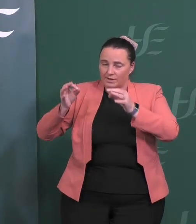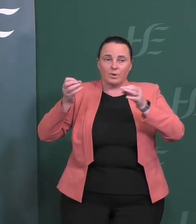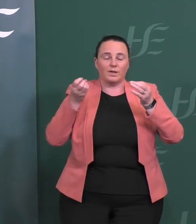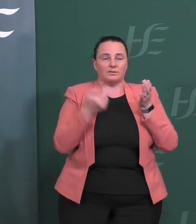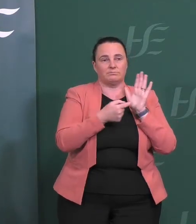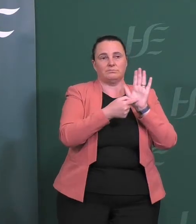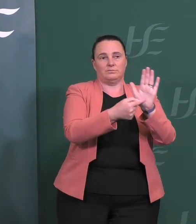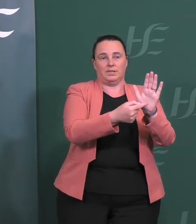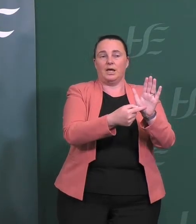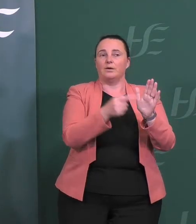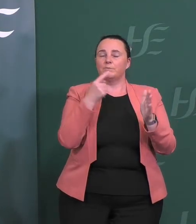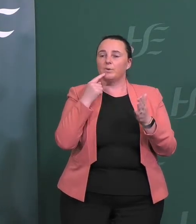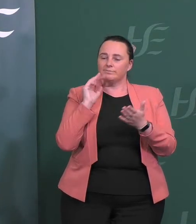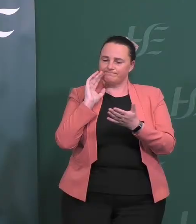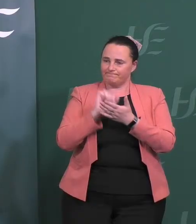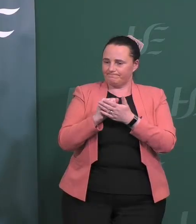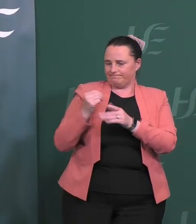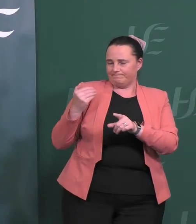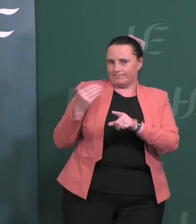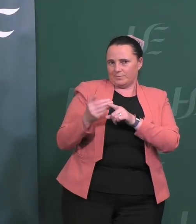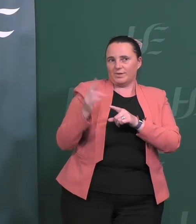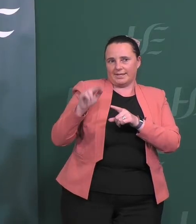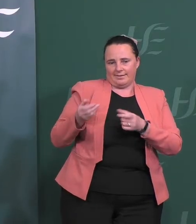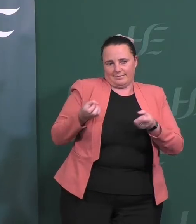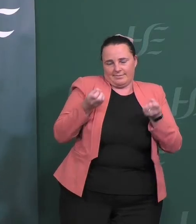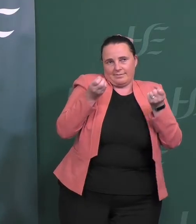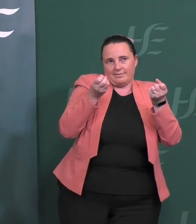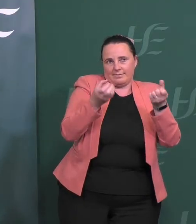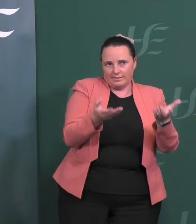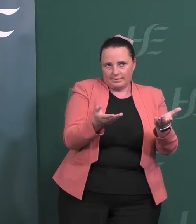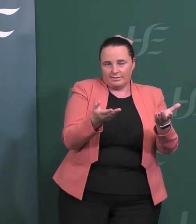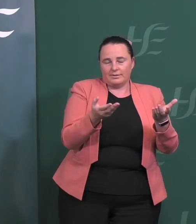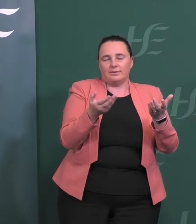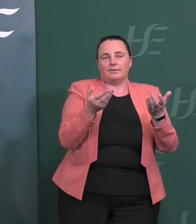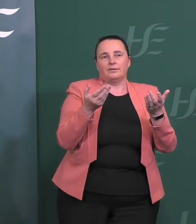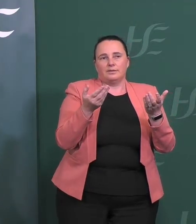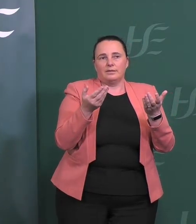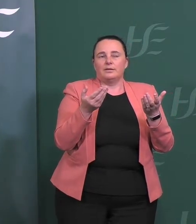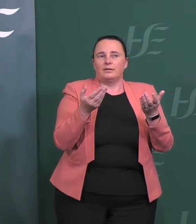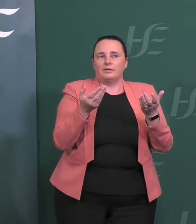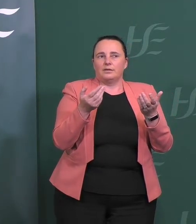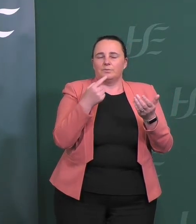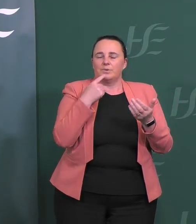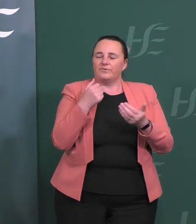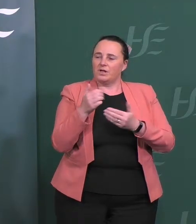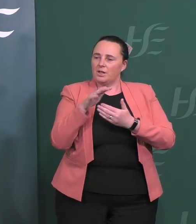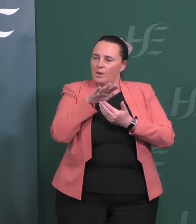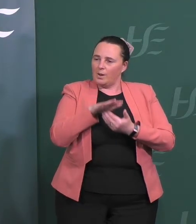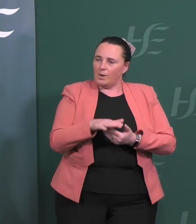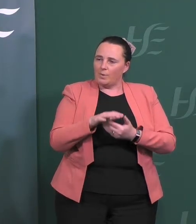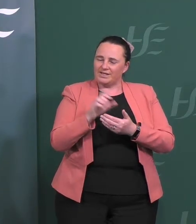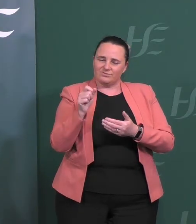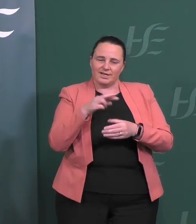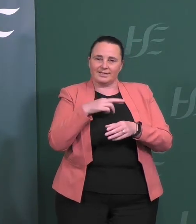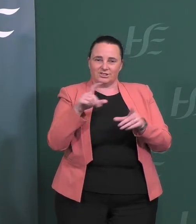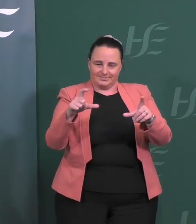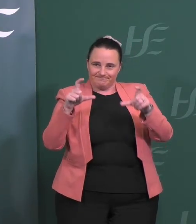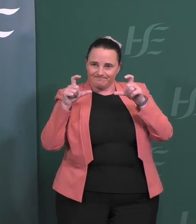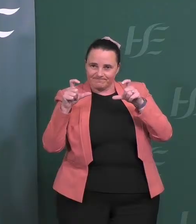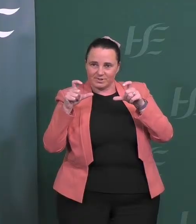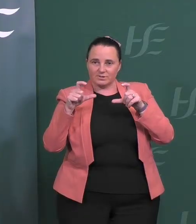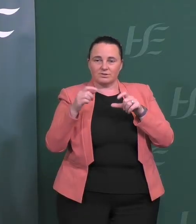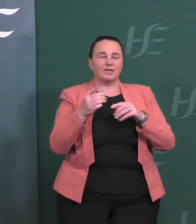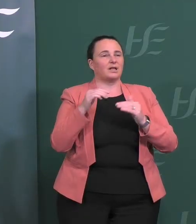some initial assessments that we can kind of share with you. But again, off a relatively low base and a snapshot. But on